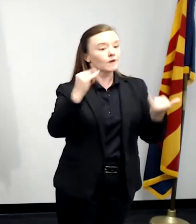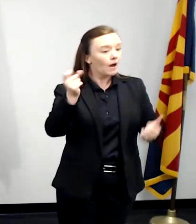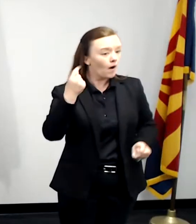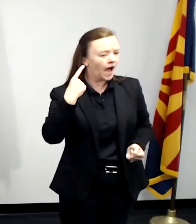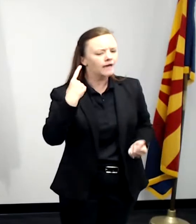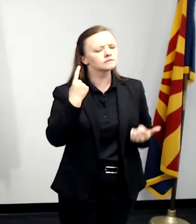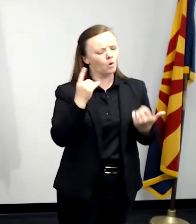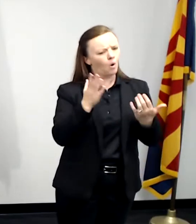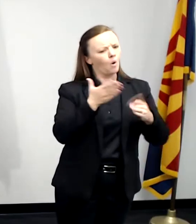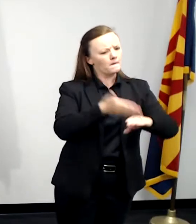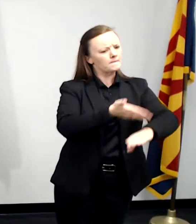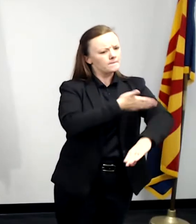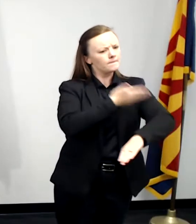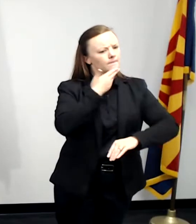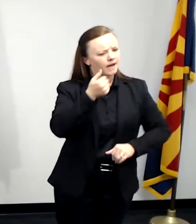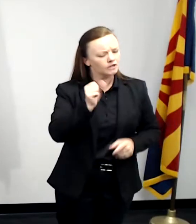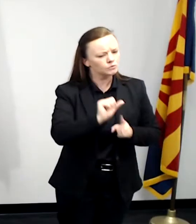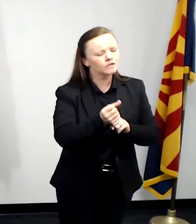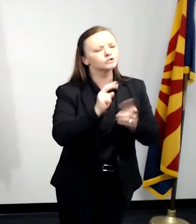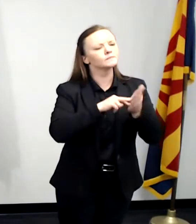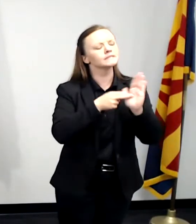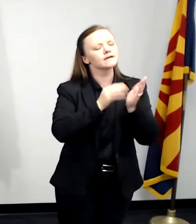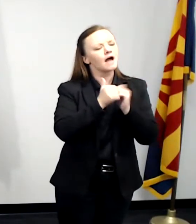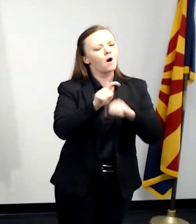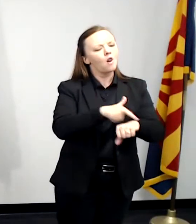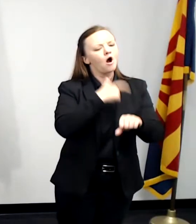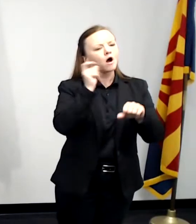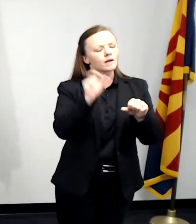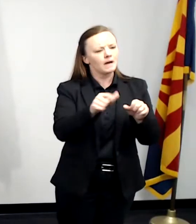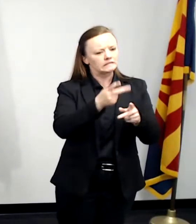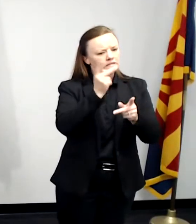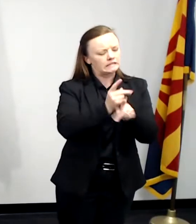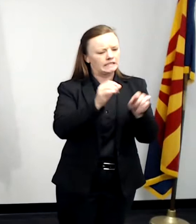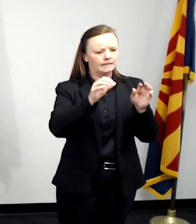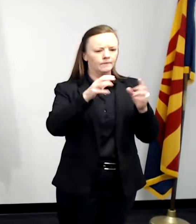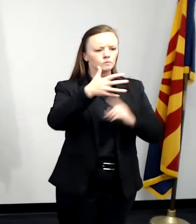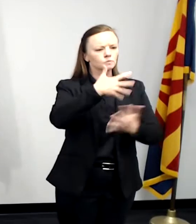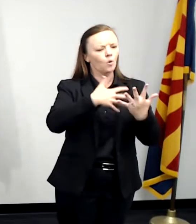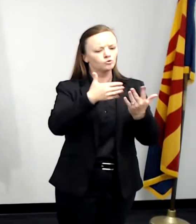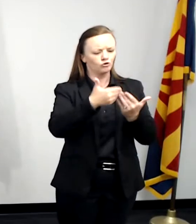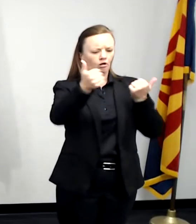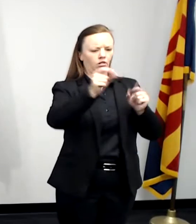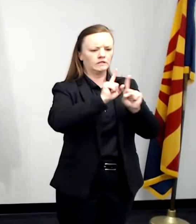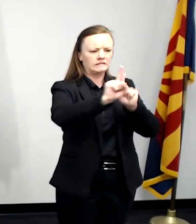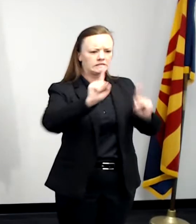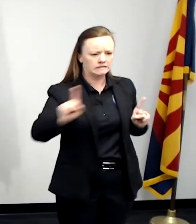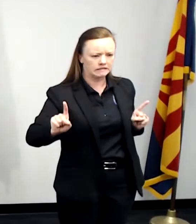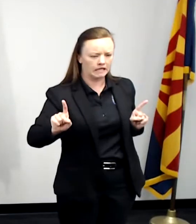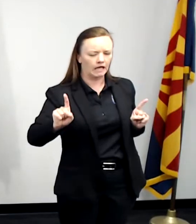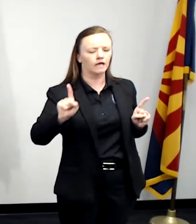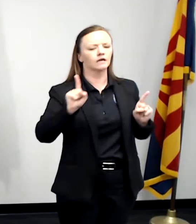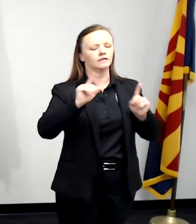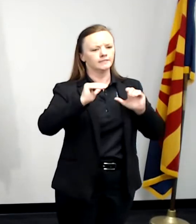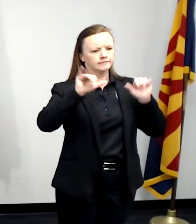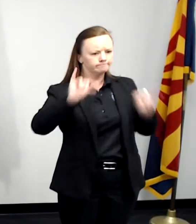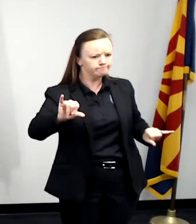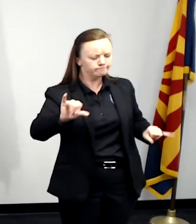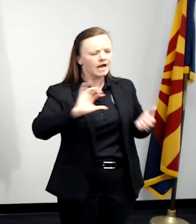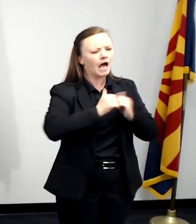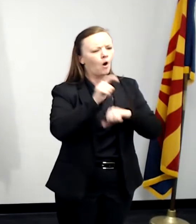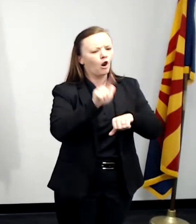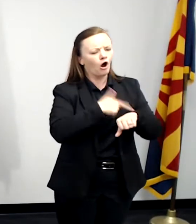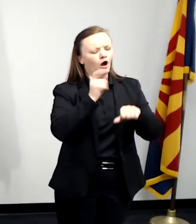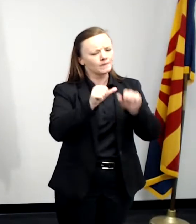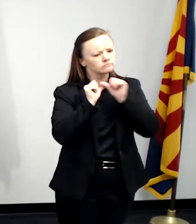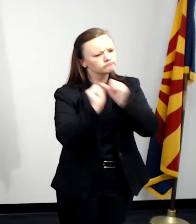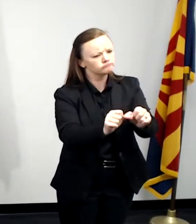social distancing so we make sure that we don't overwhelm our healthcare system and that we allow people to have the benefit of going to